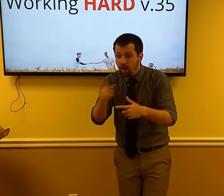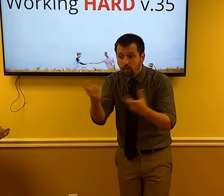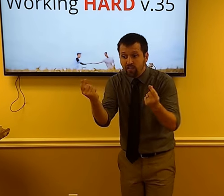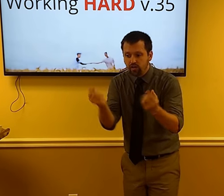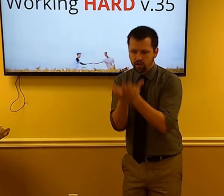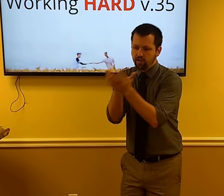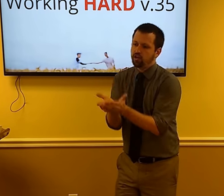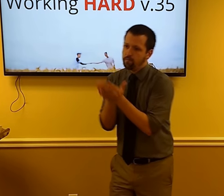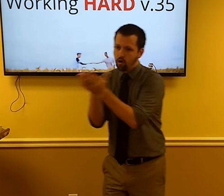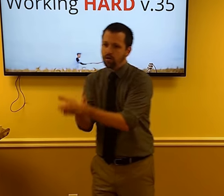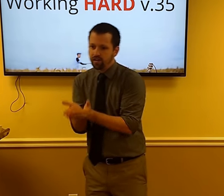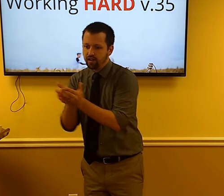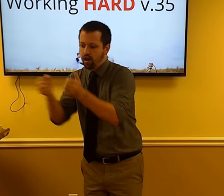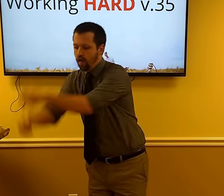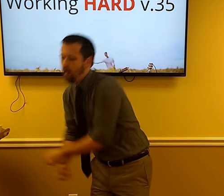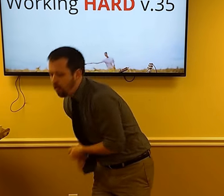water, what did they do? They took a boat.